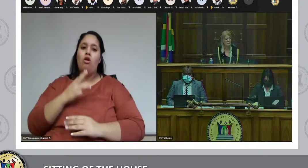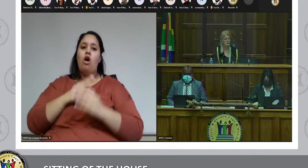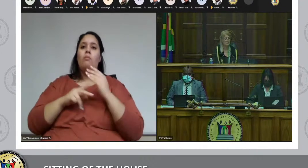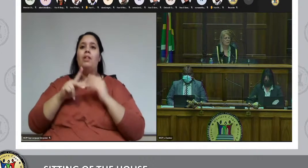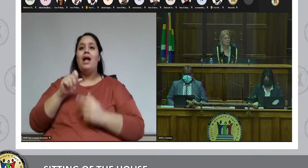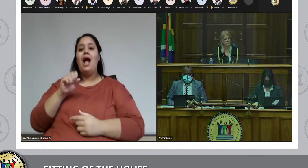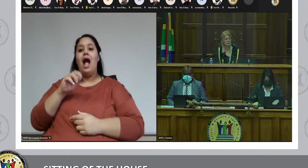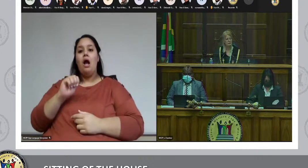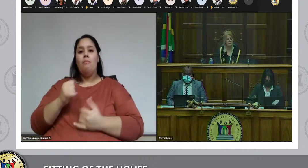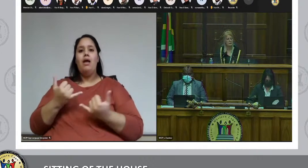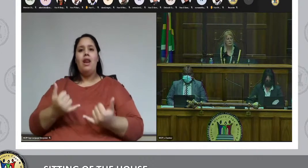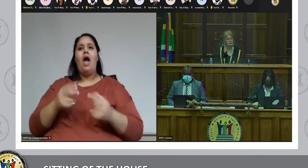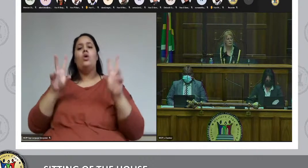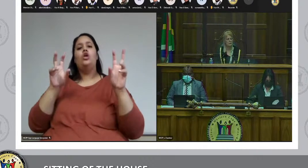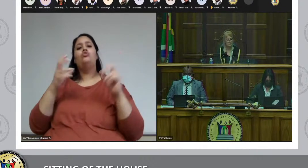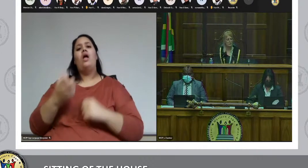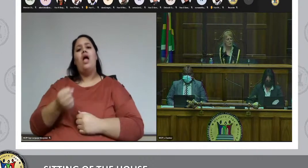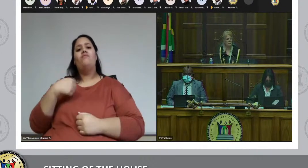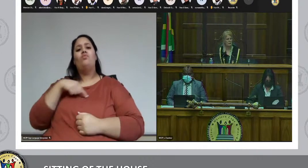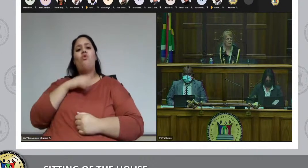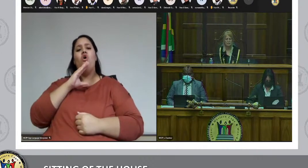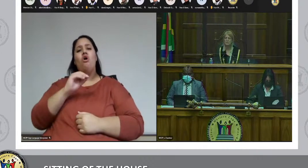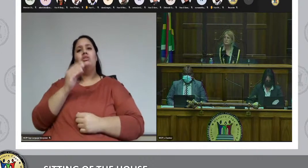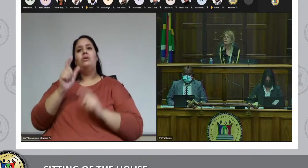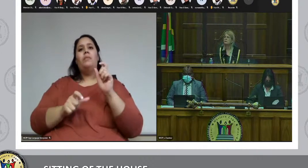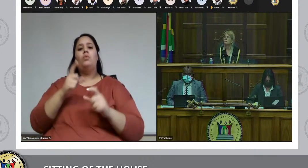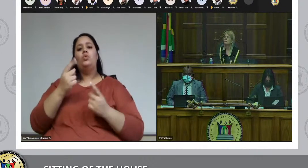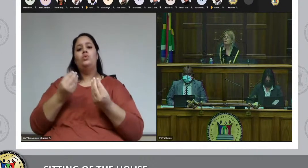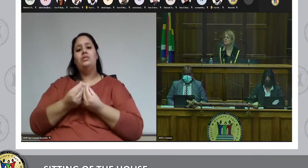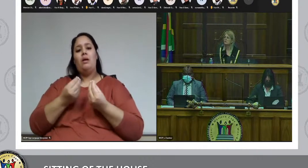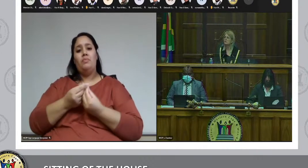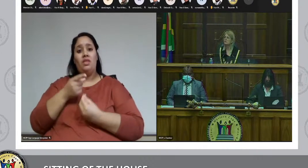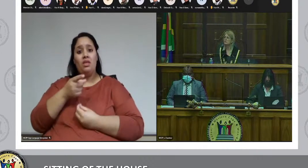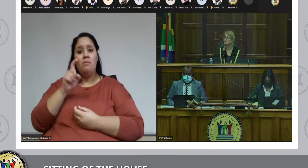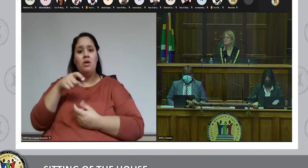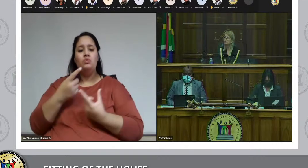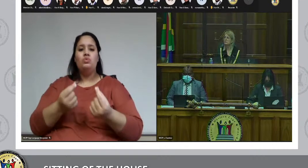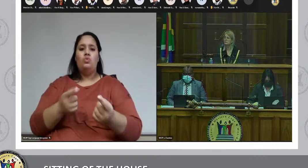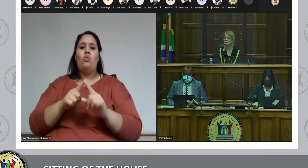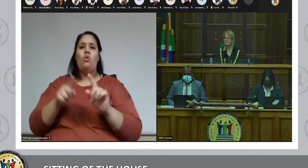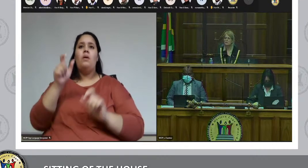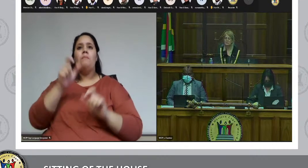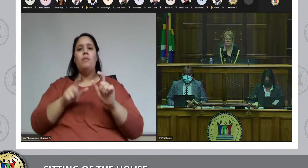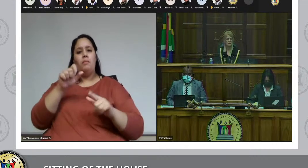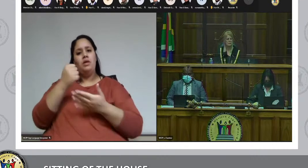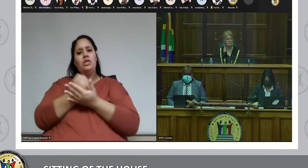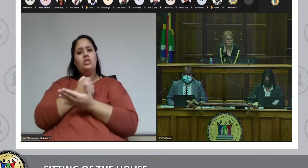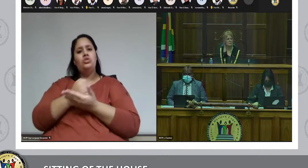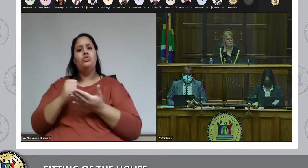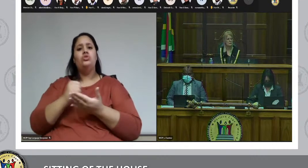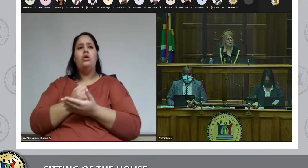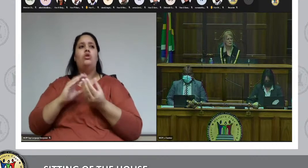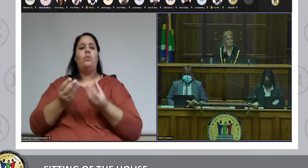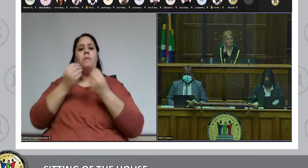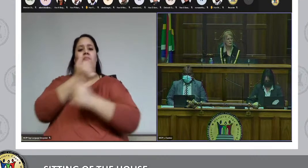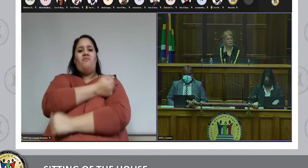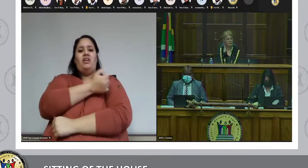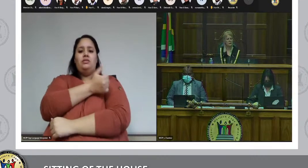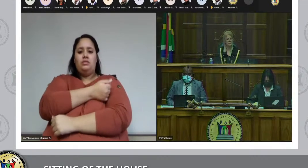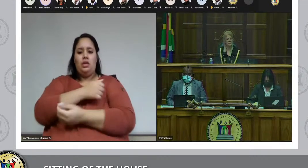is now having an issue with us asking people to do something constructive, to get people to register for the vaccine,